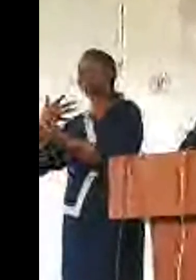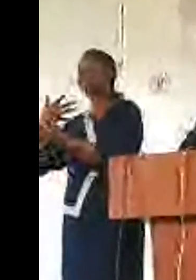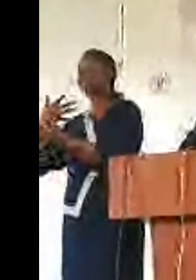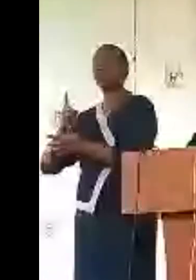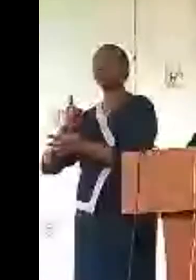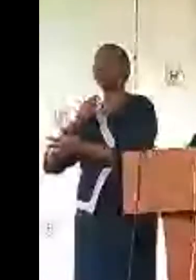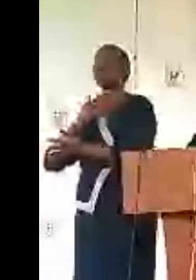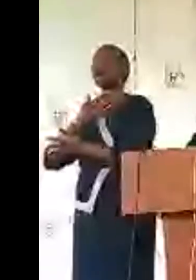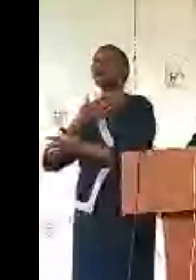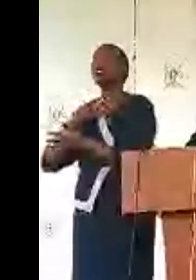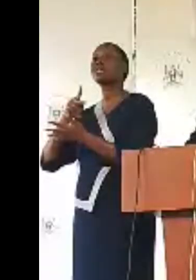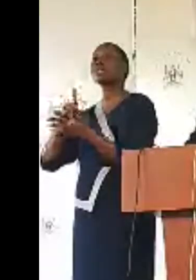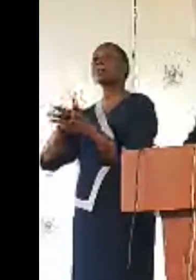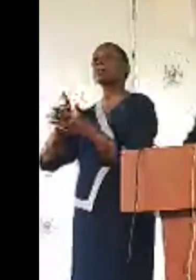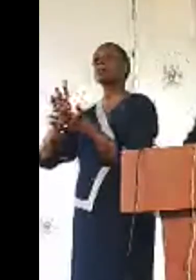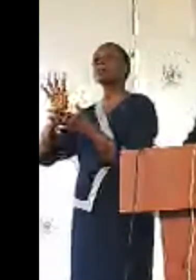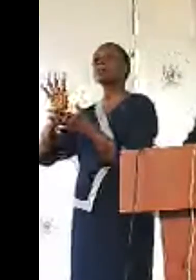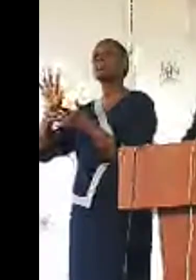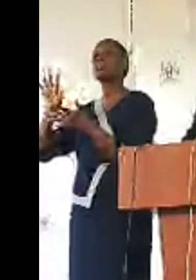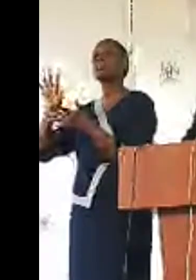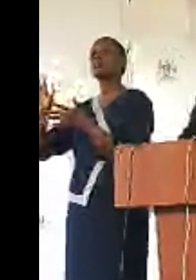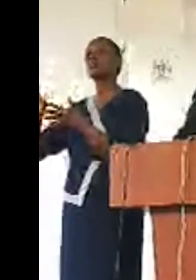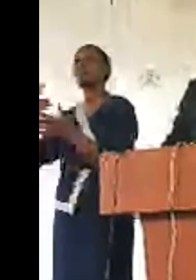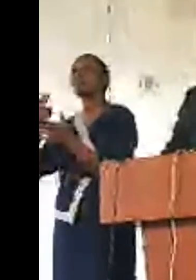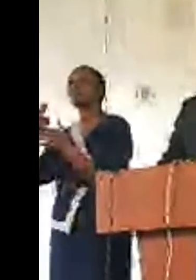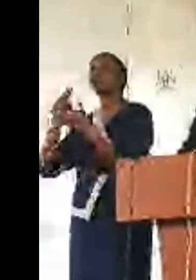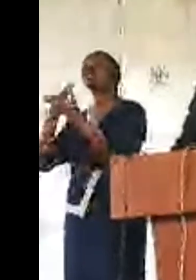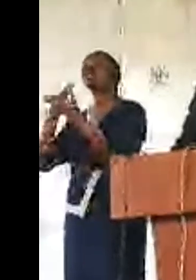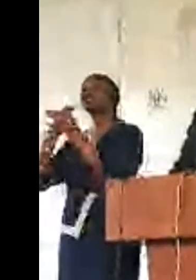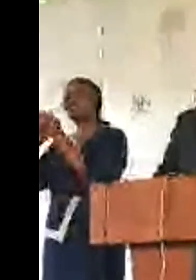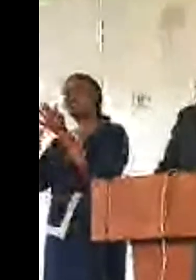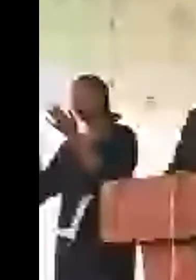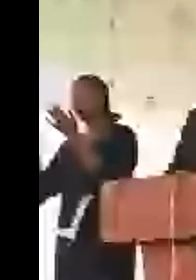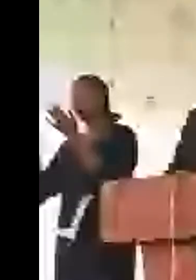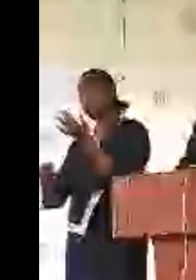be required to pay twice that amount.